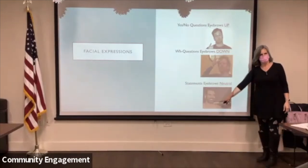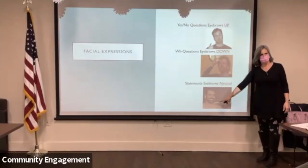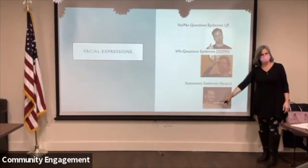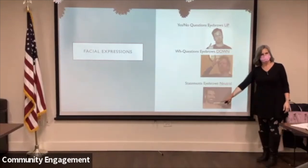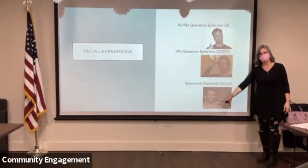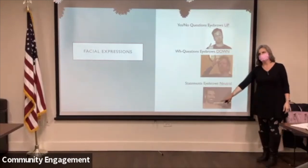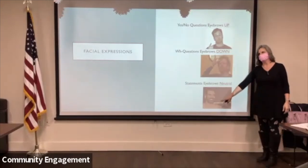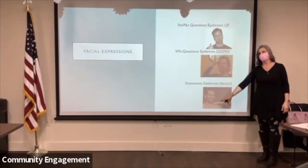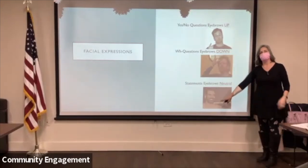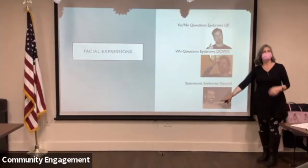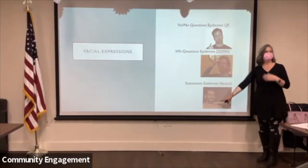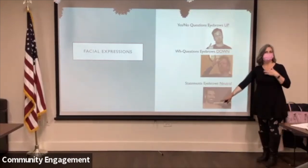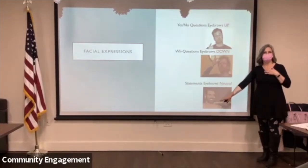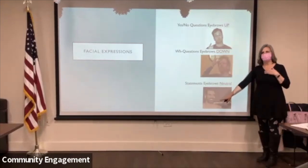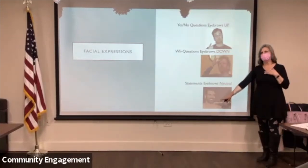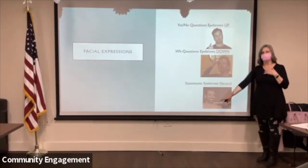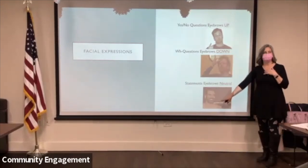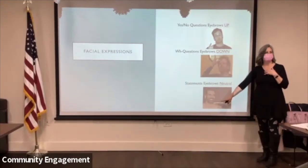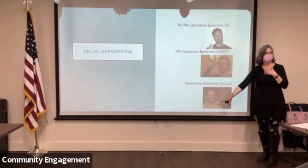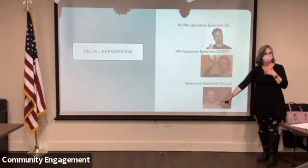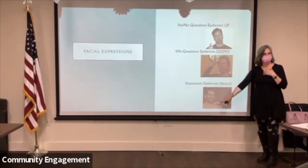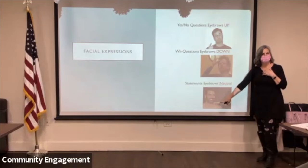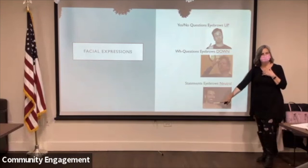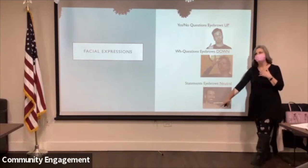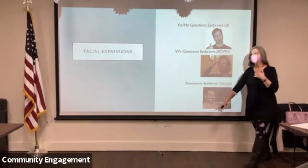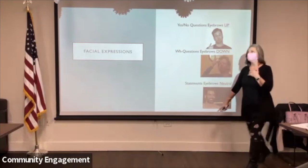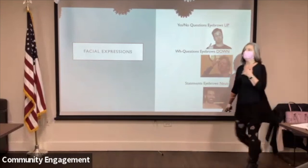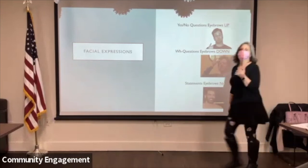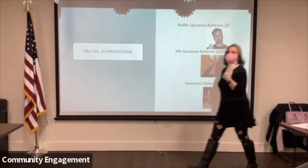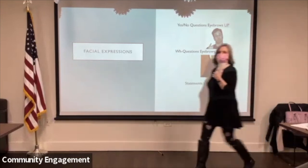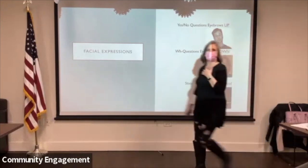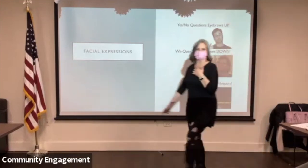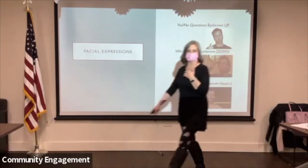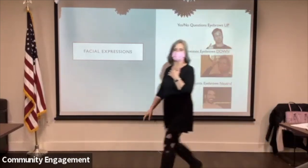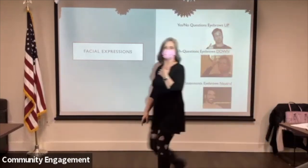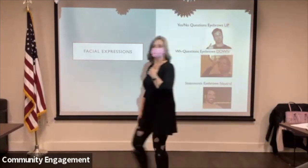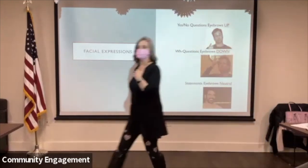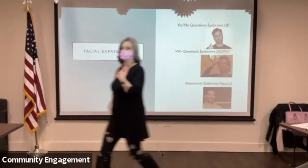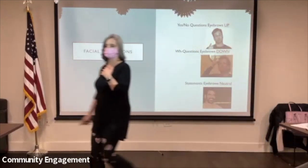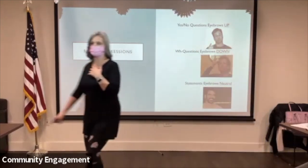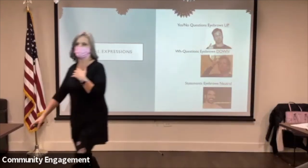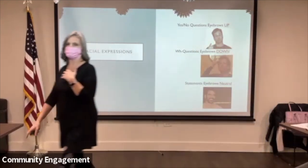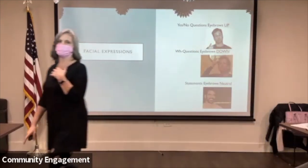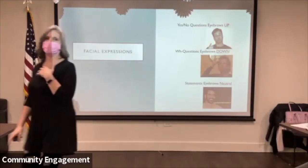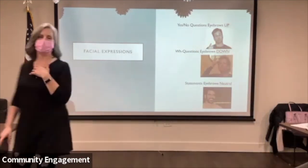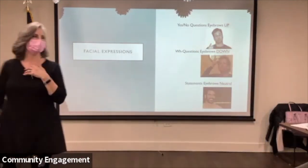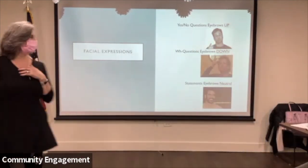him? Oh, you should. Go home and Google him. He's one of my favorites. And the reason he's one of my favorites is he is one